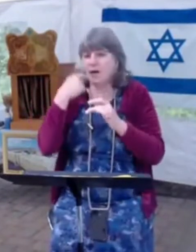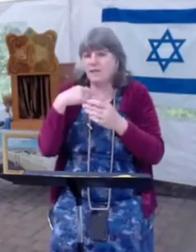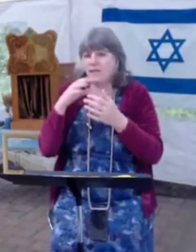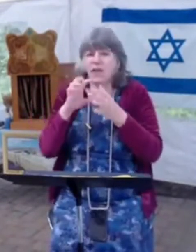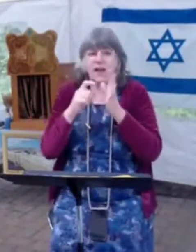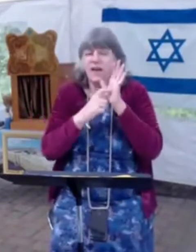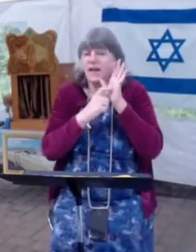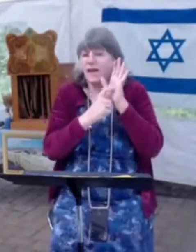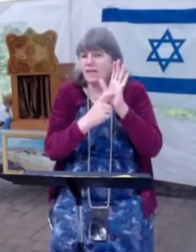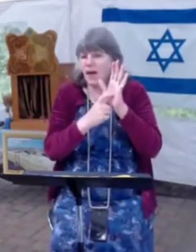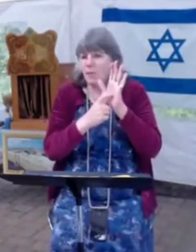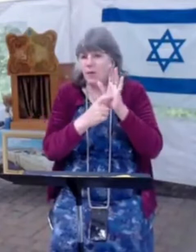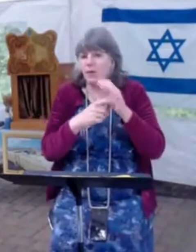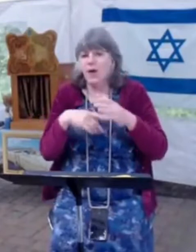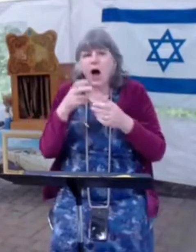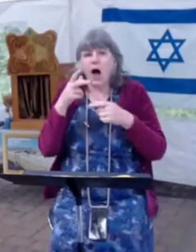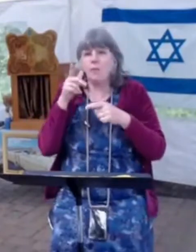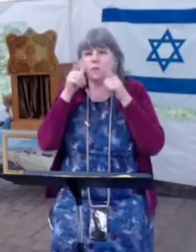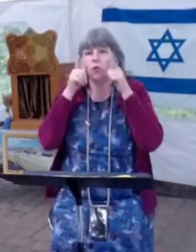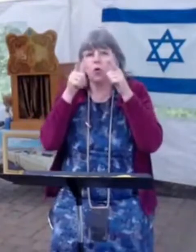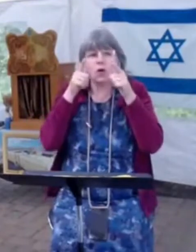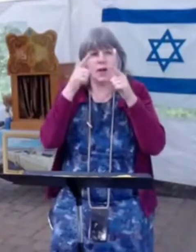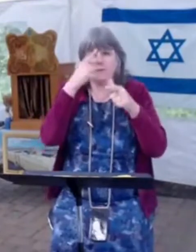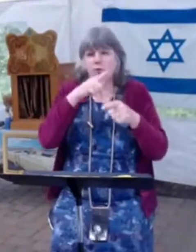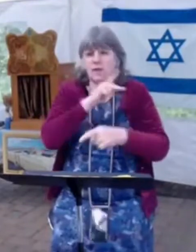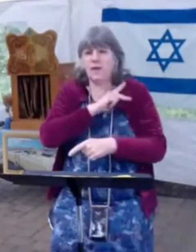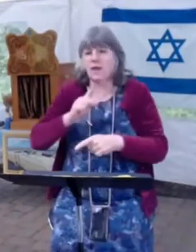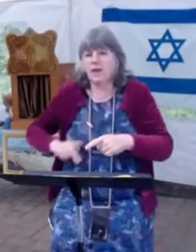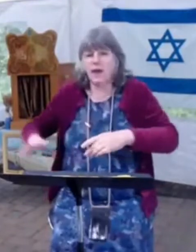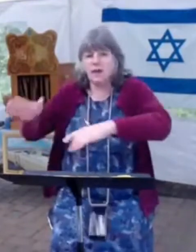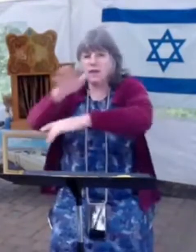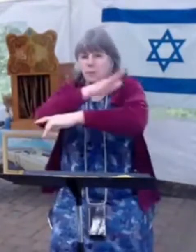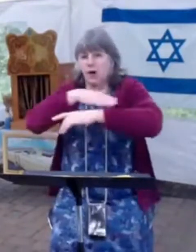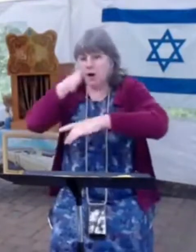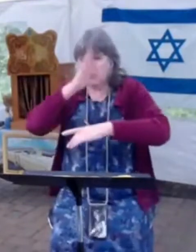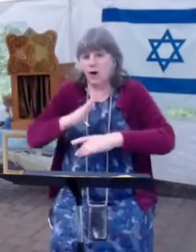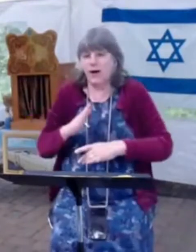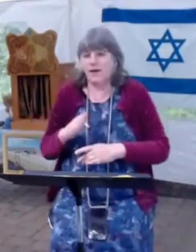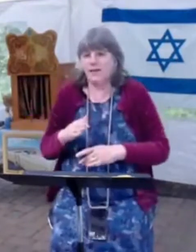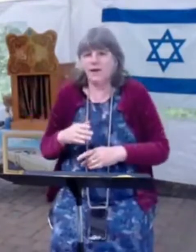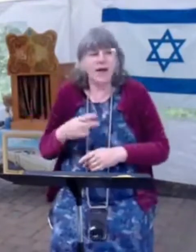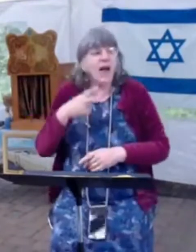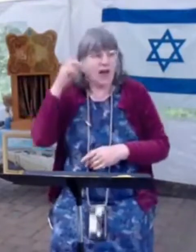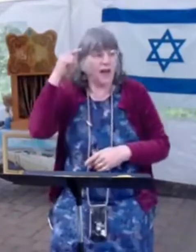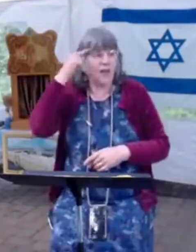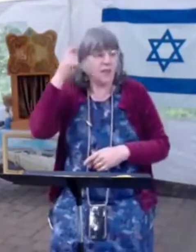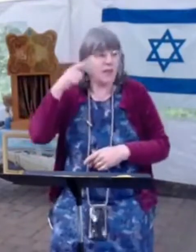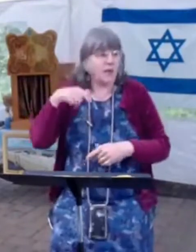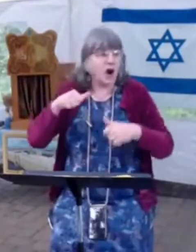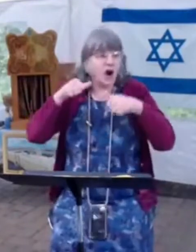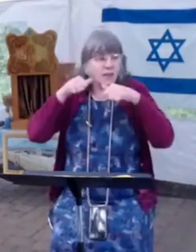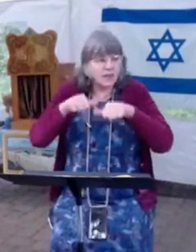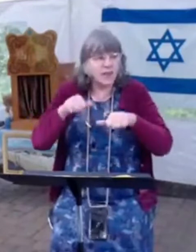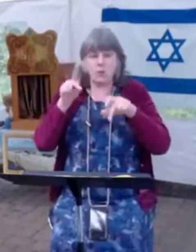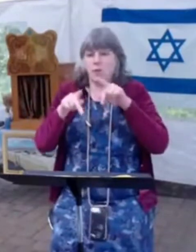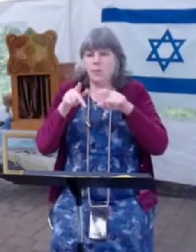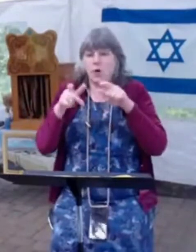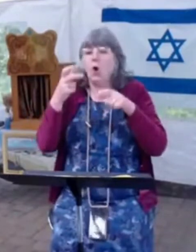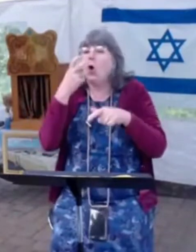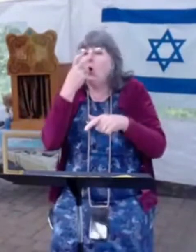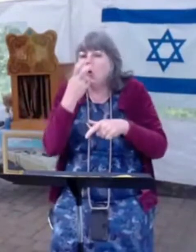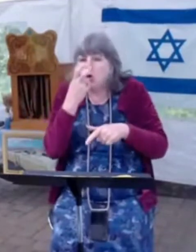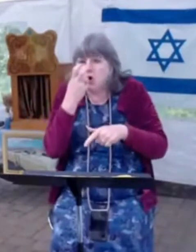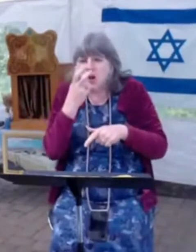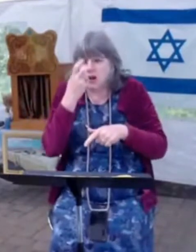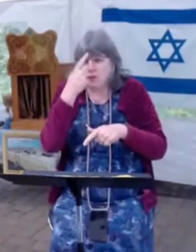I was looking for the kingdom of God, and I believe that there are many people today still looking for it, but they can't find it.